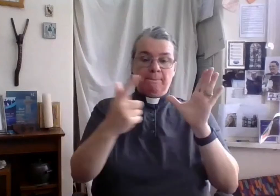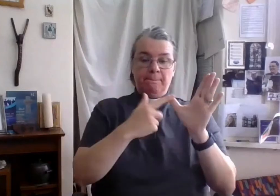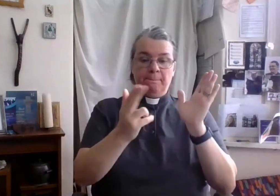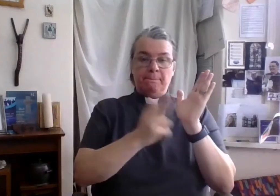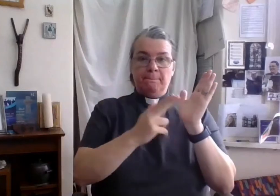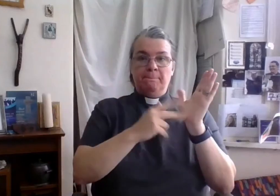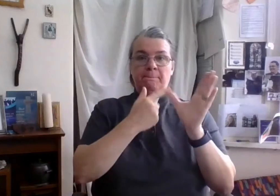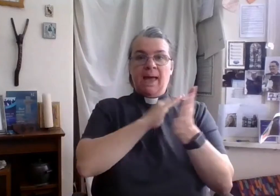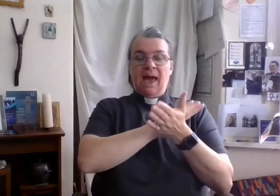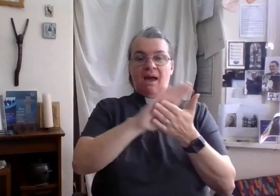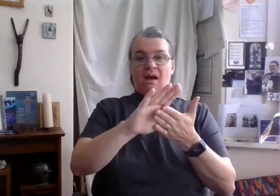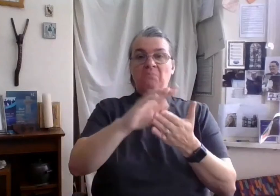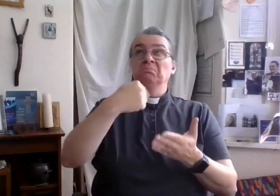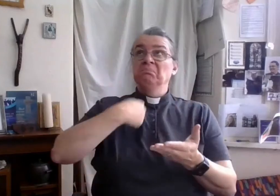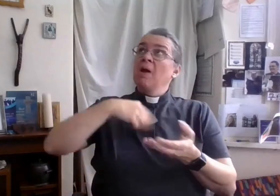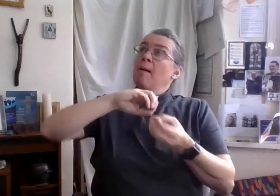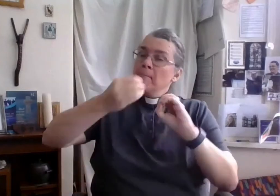My name is Hannah,